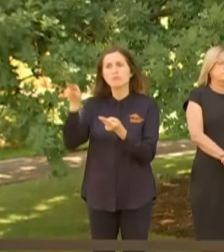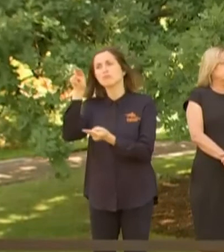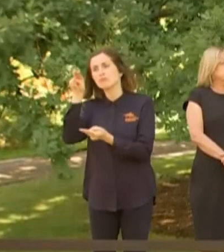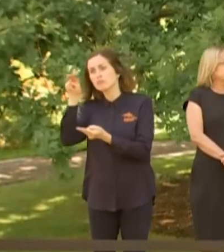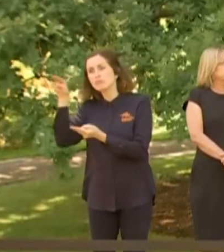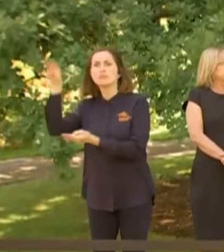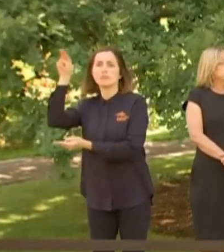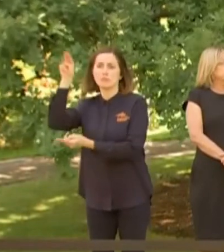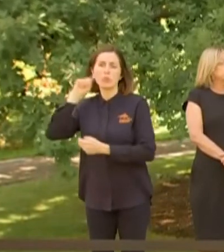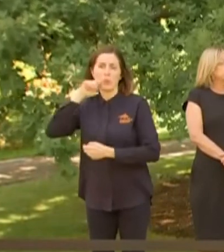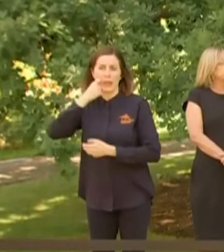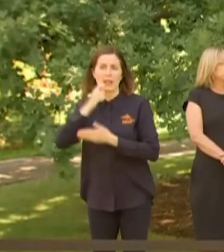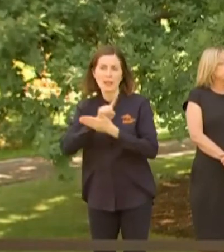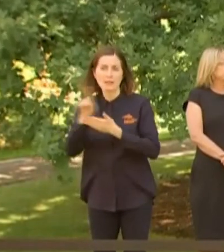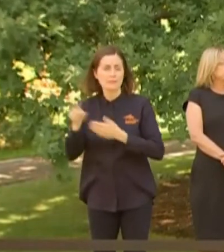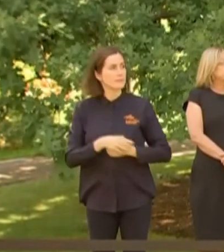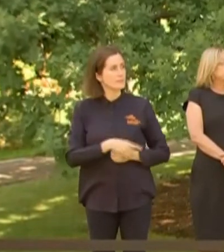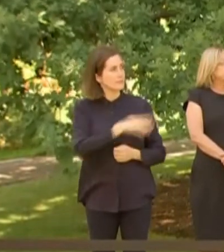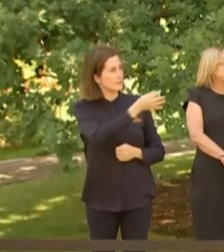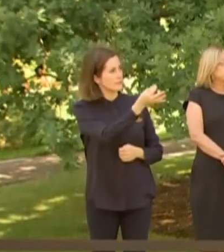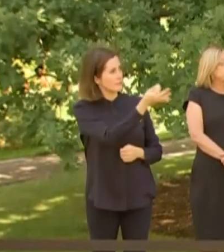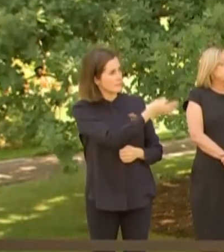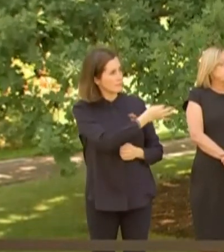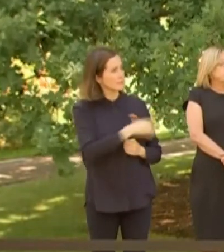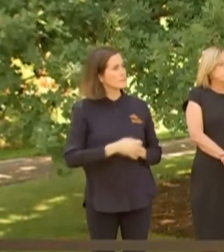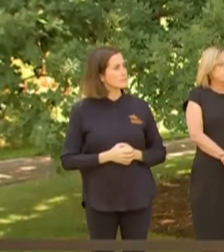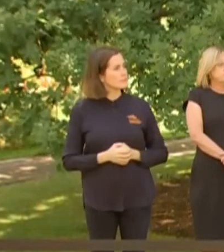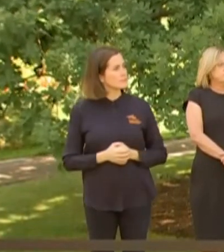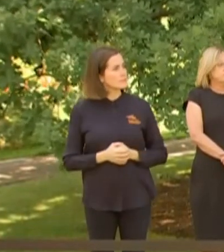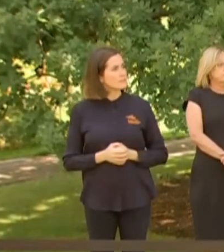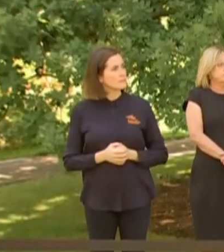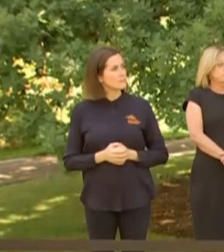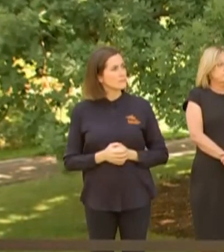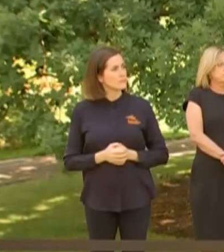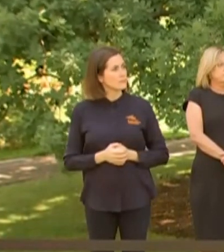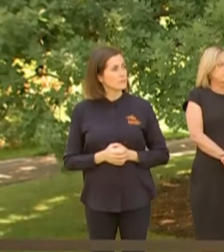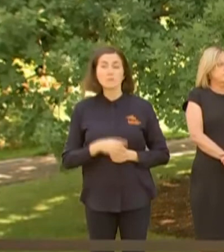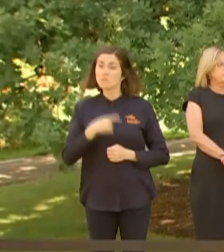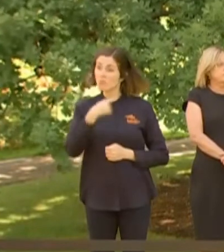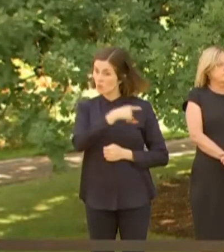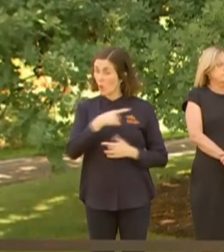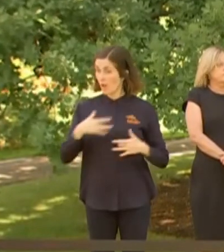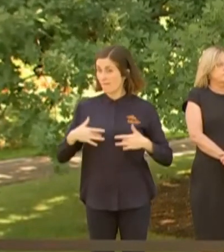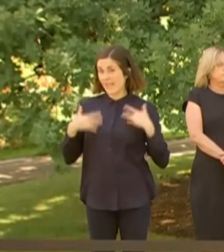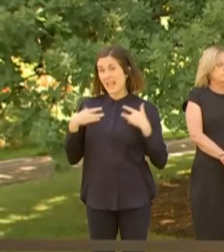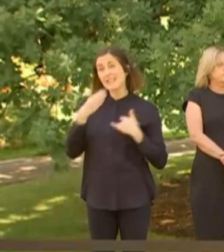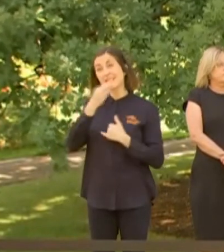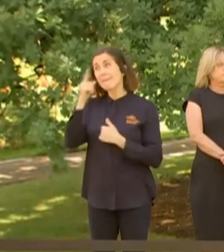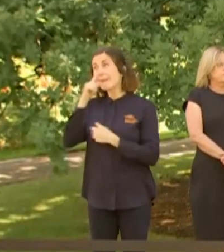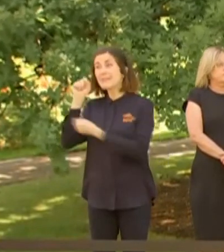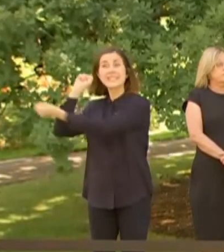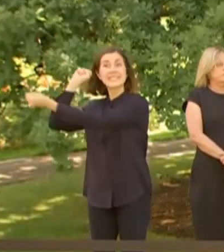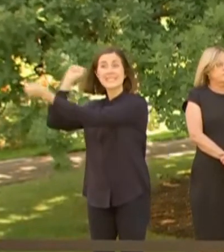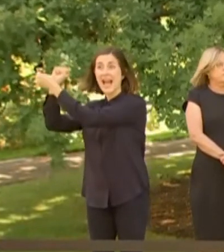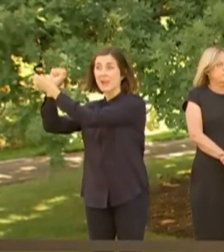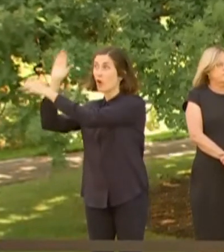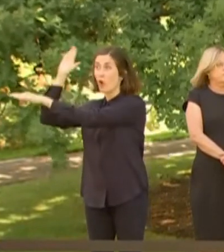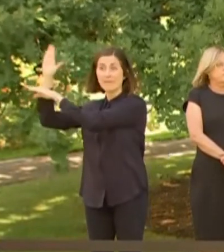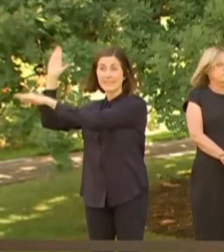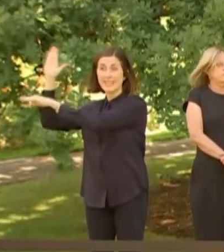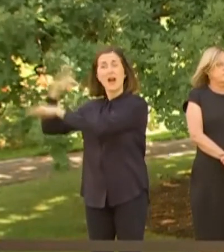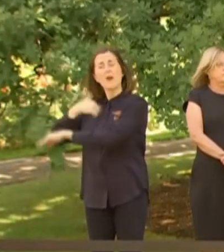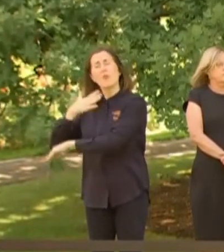160, then we absolutely will do that. Reality that there will be a lot of Victorians who want to be home for Christmas but won't be able to because of that. No, I